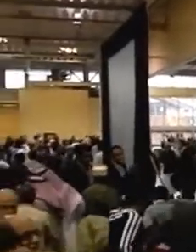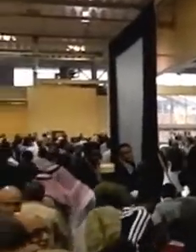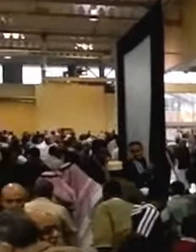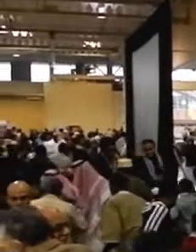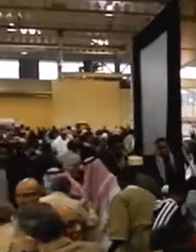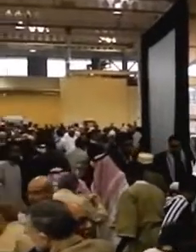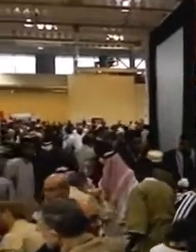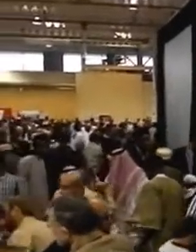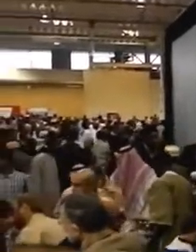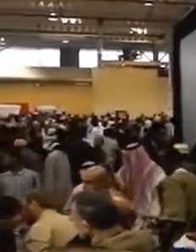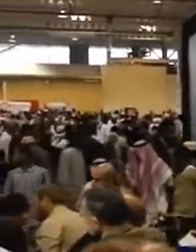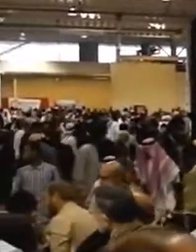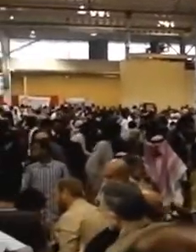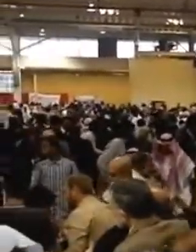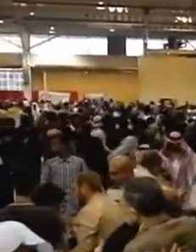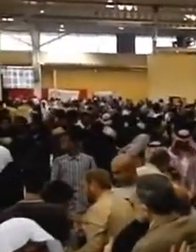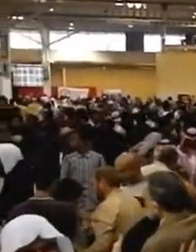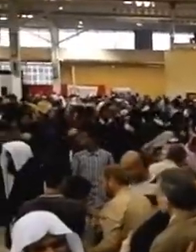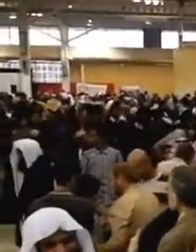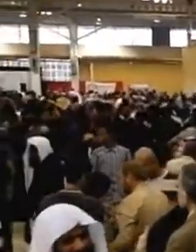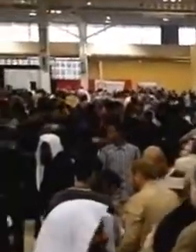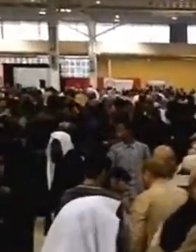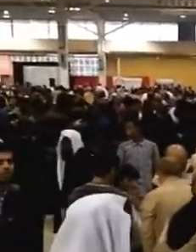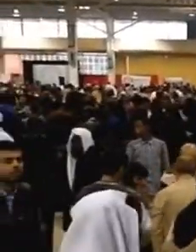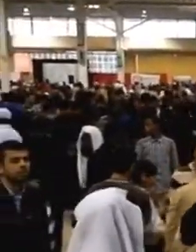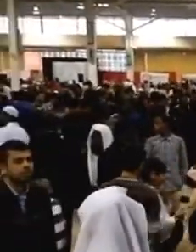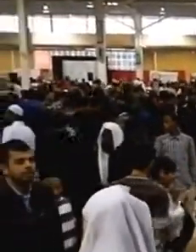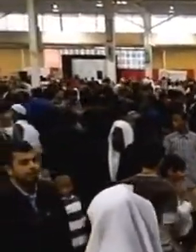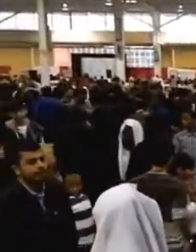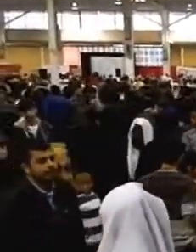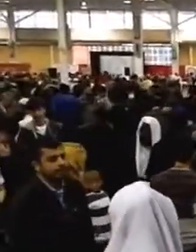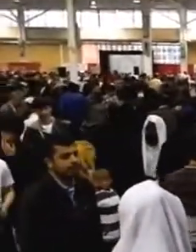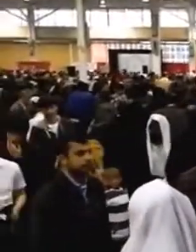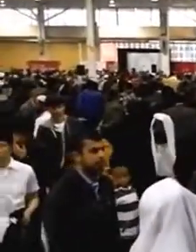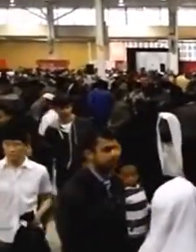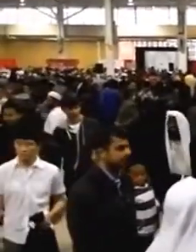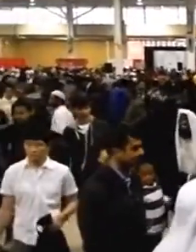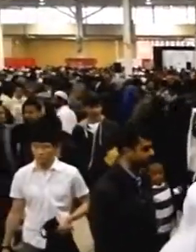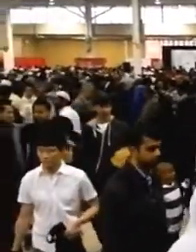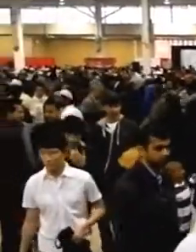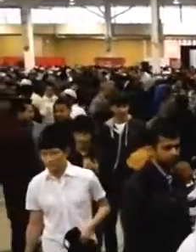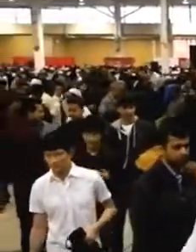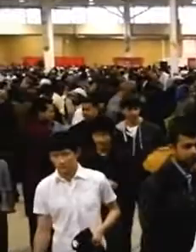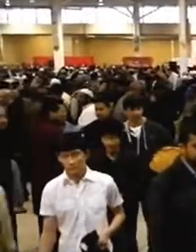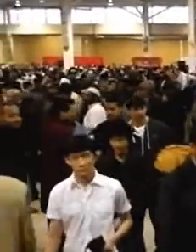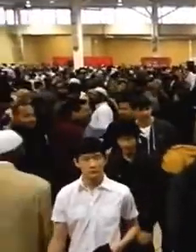donate generously, inshallah, so that we can continue to have these events.